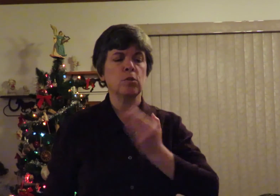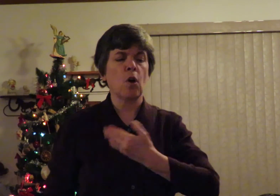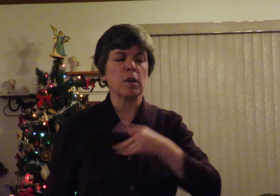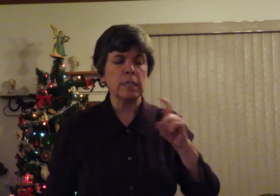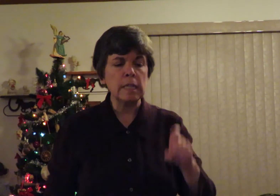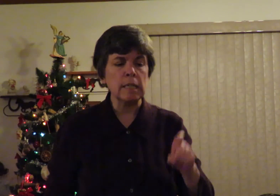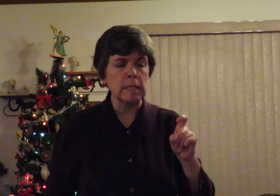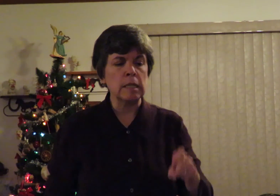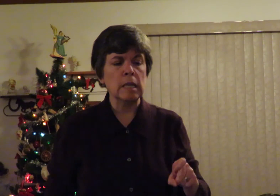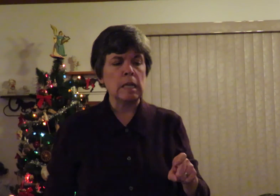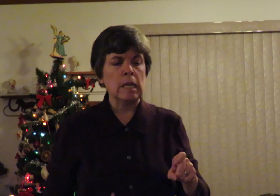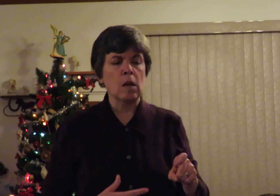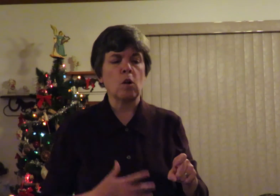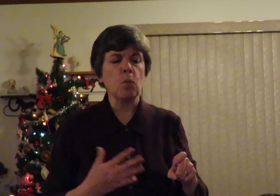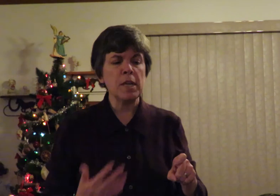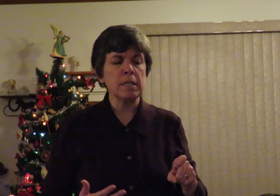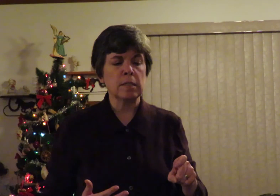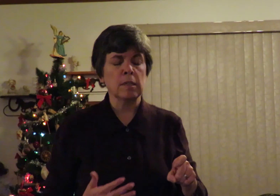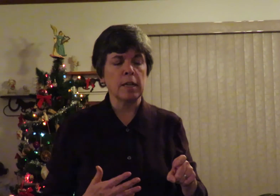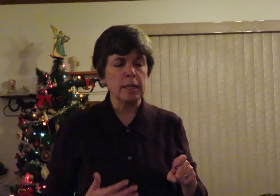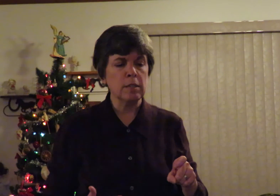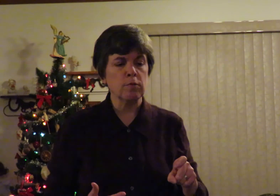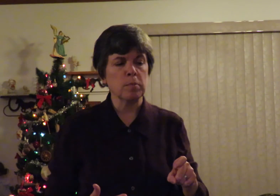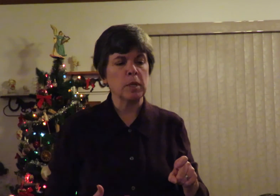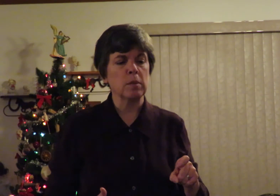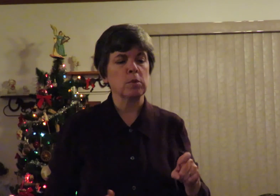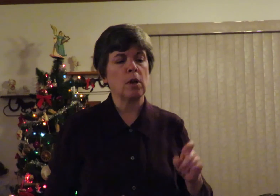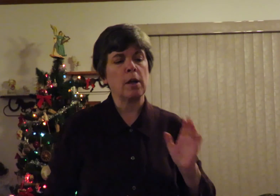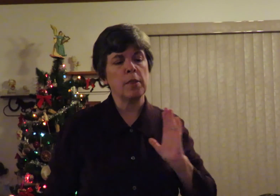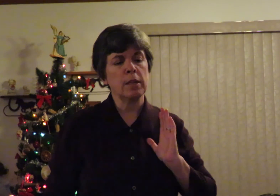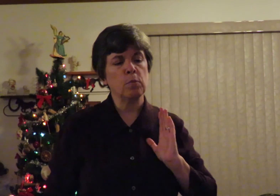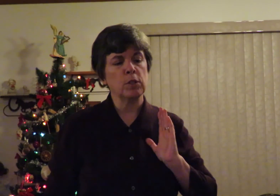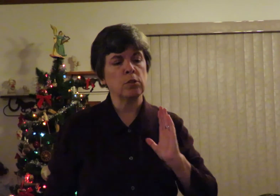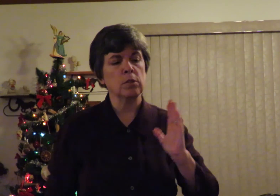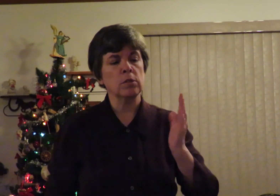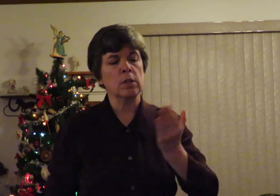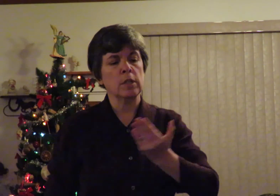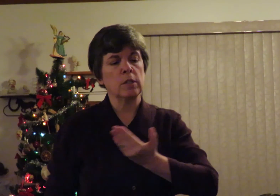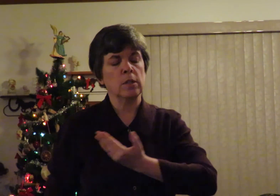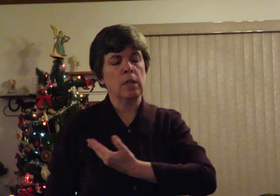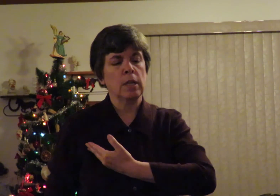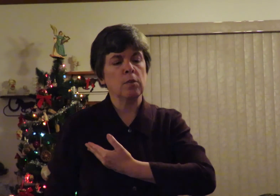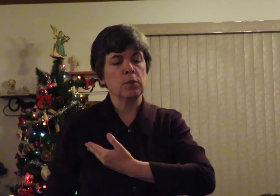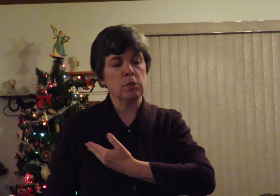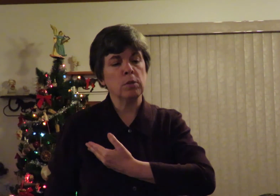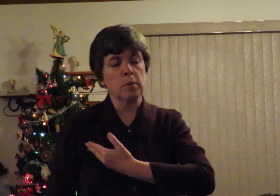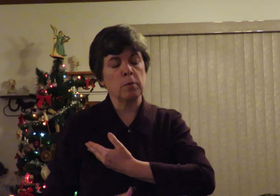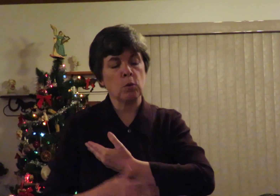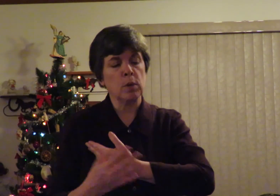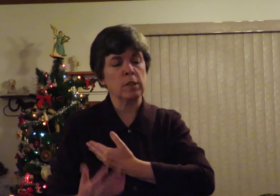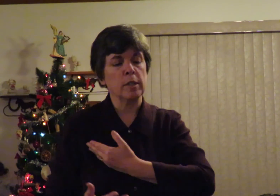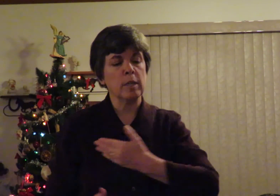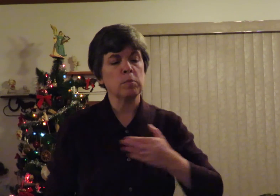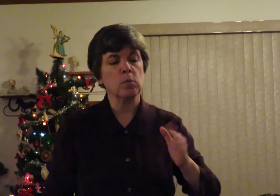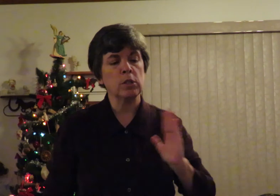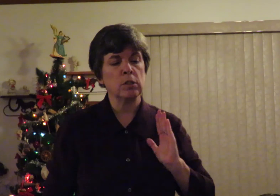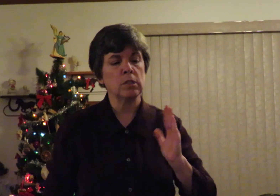our need, and our weakness is not hidden from him. So I think we should, if we do it according to the hymnal, we should